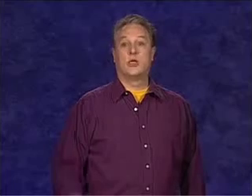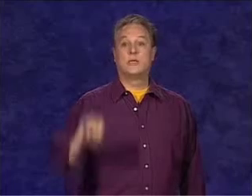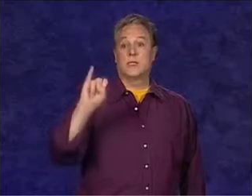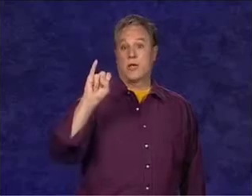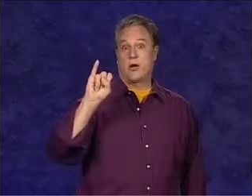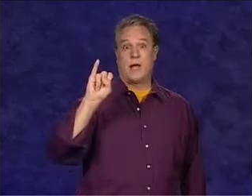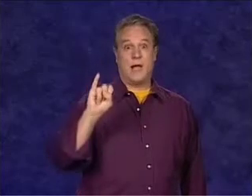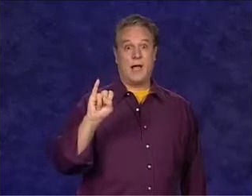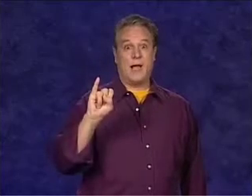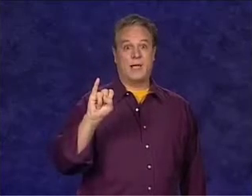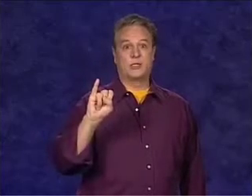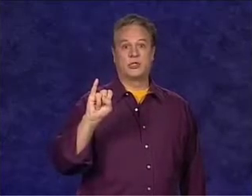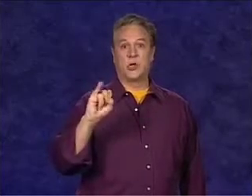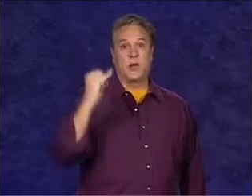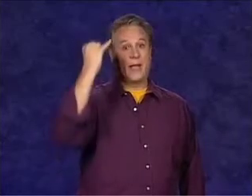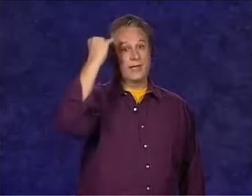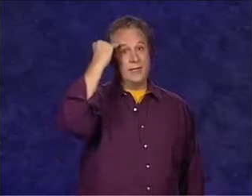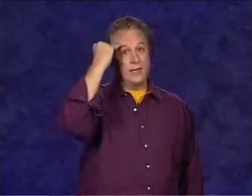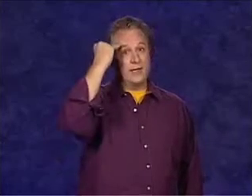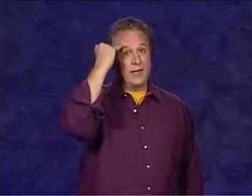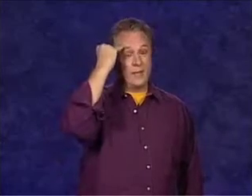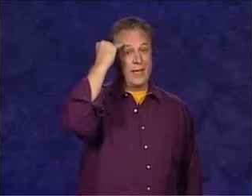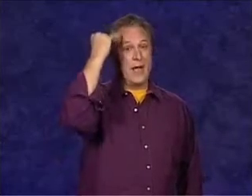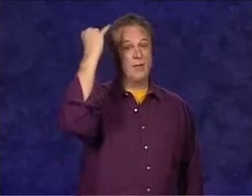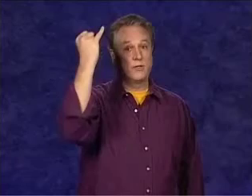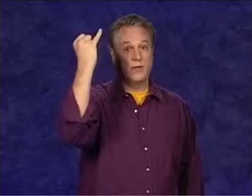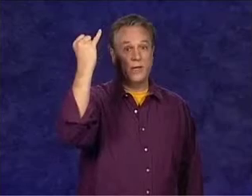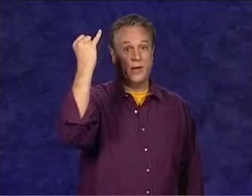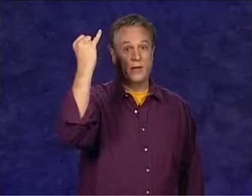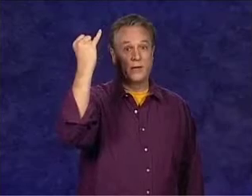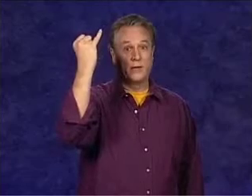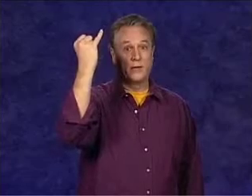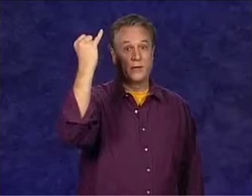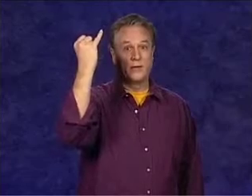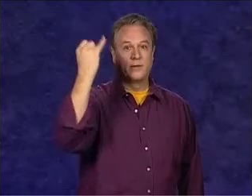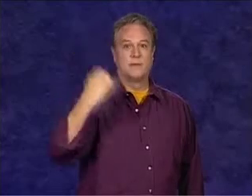Use the letter I to show an idea coming out of your brain.